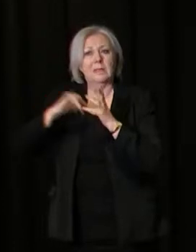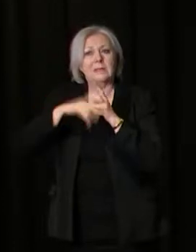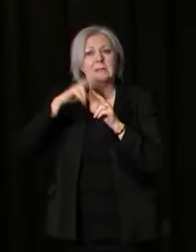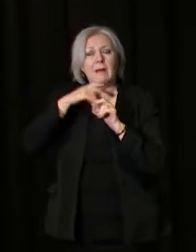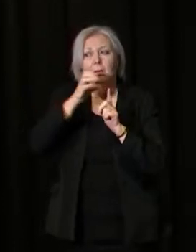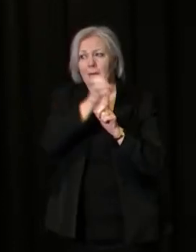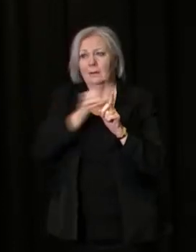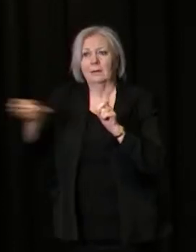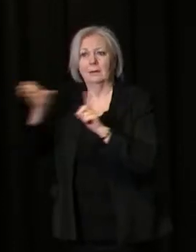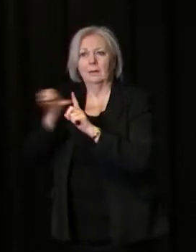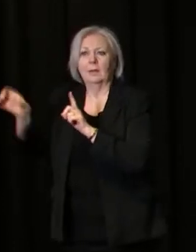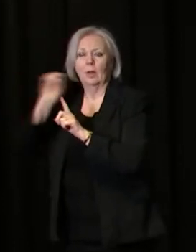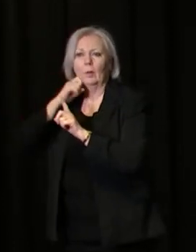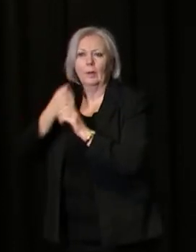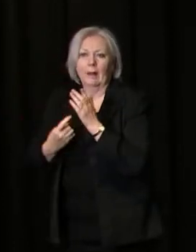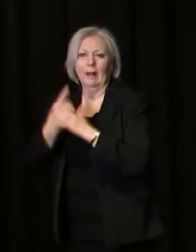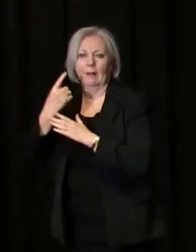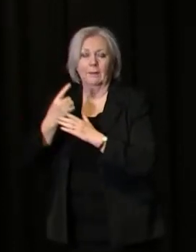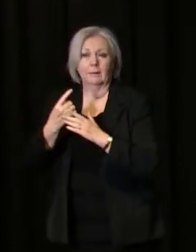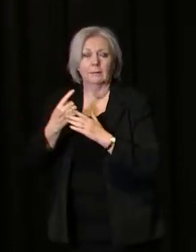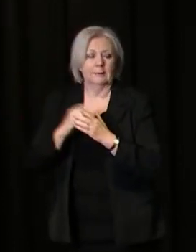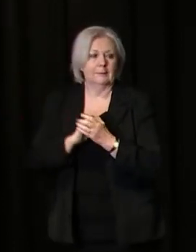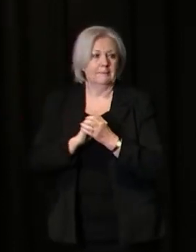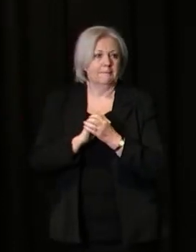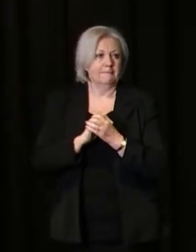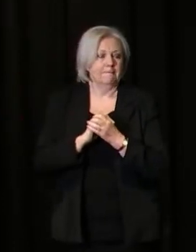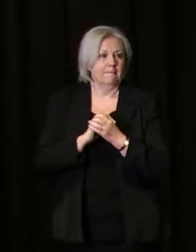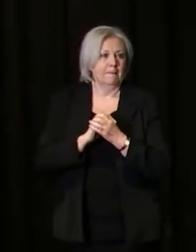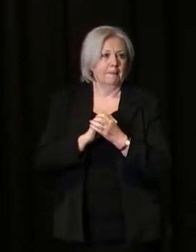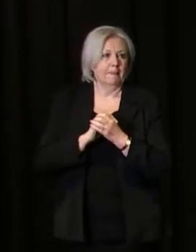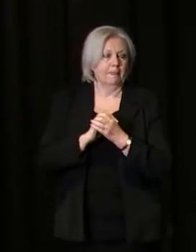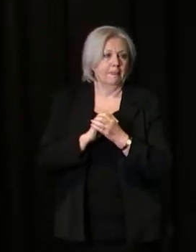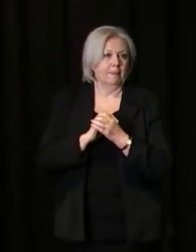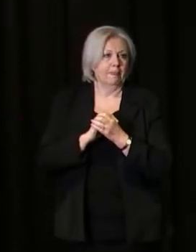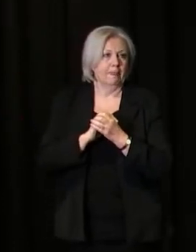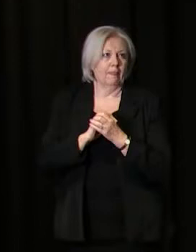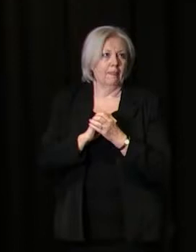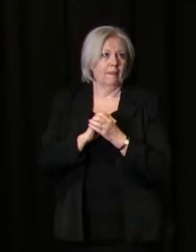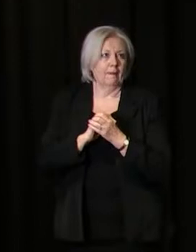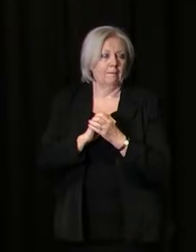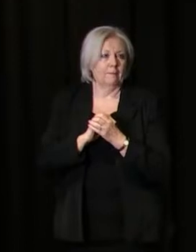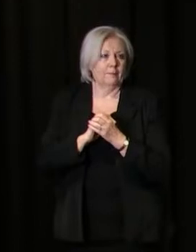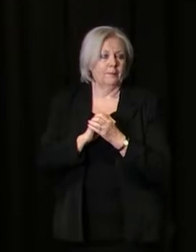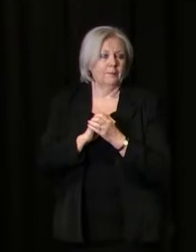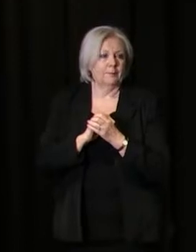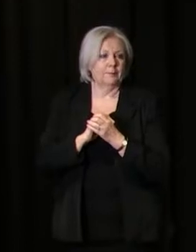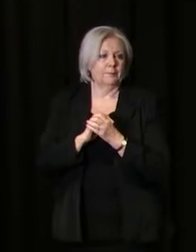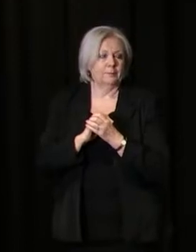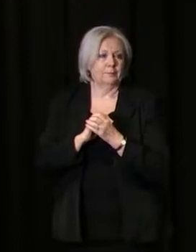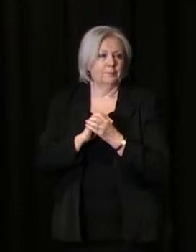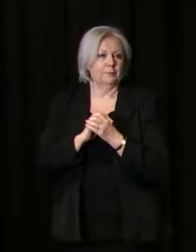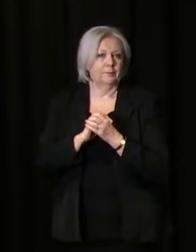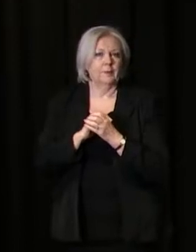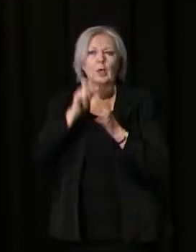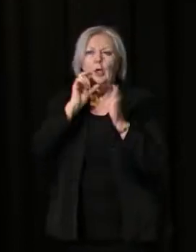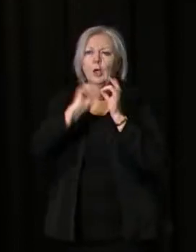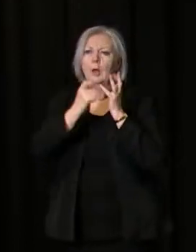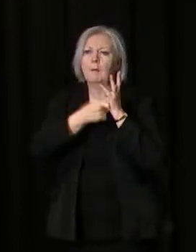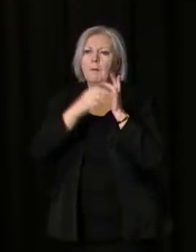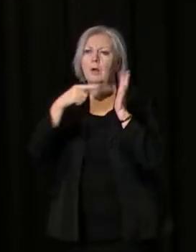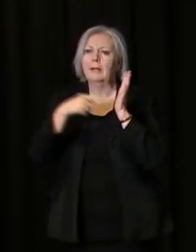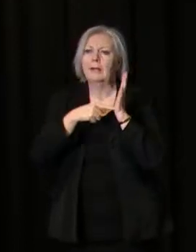and that's what's happened so far. It's been within, if you like, the guardrails of what the Burnett